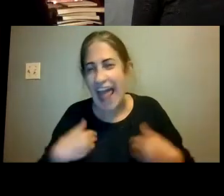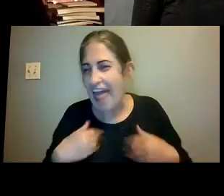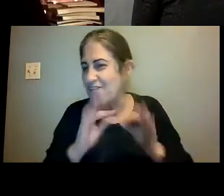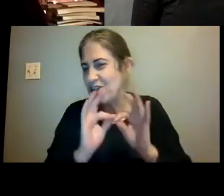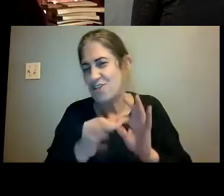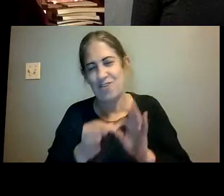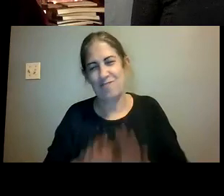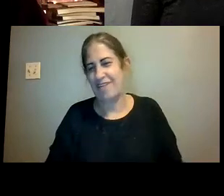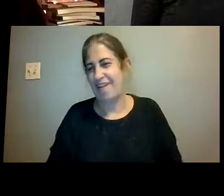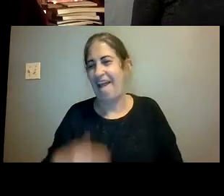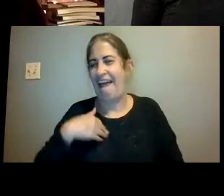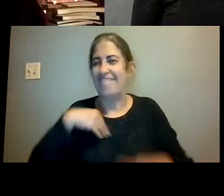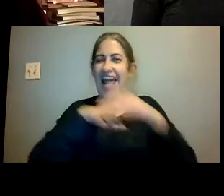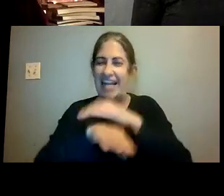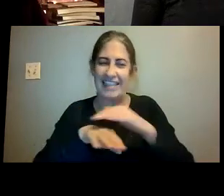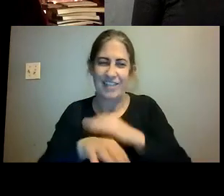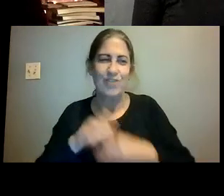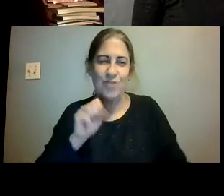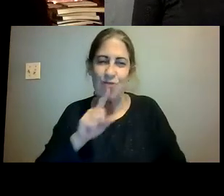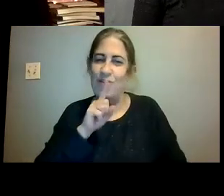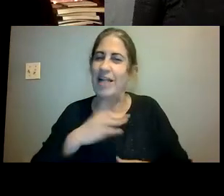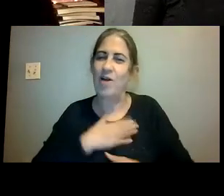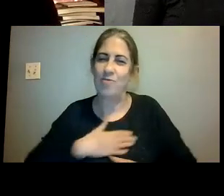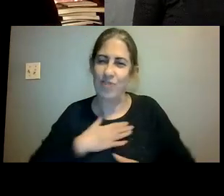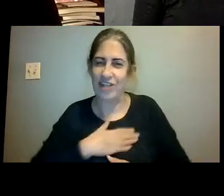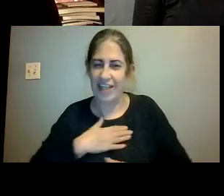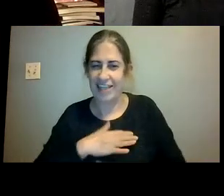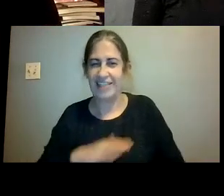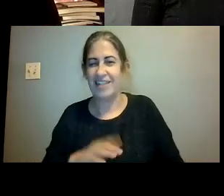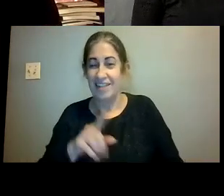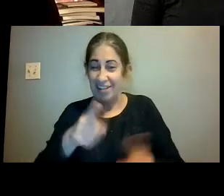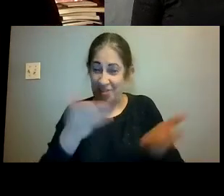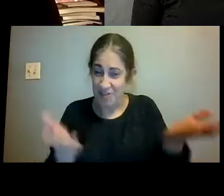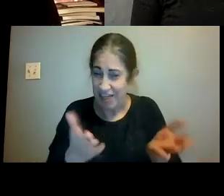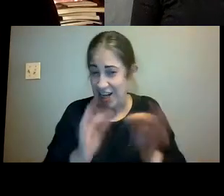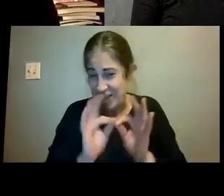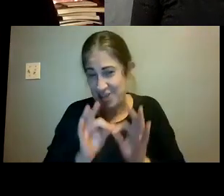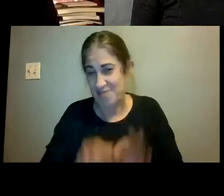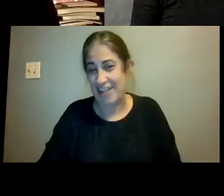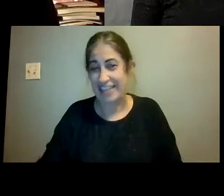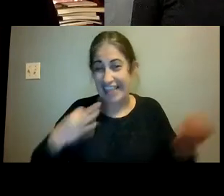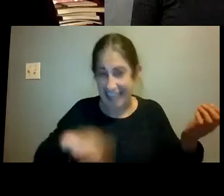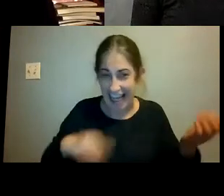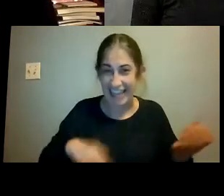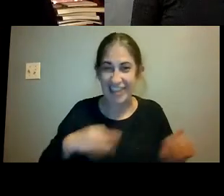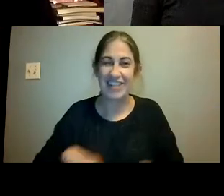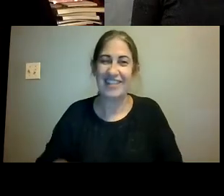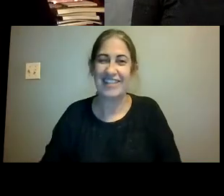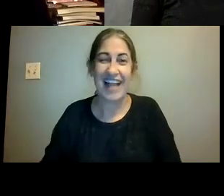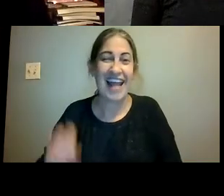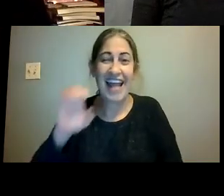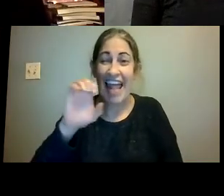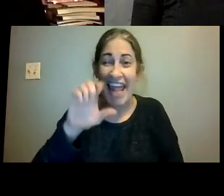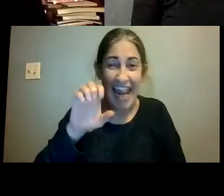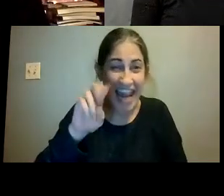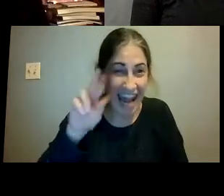interpreters. Every time I come, the interpreters are here and I have access to what is being shared, and I really enjoy the moment. So I'd like